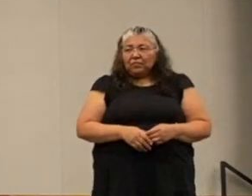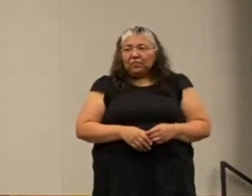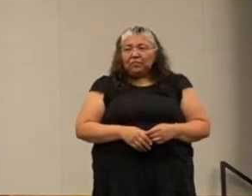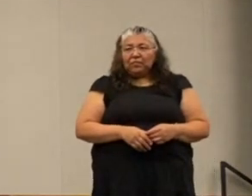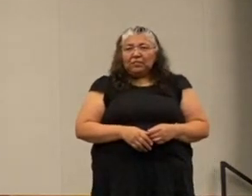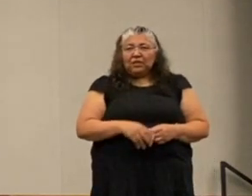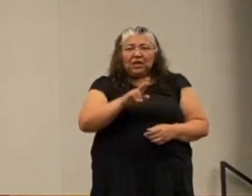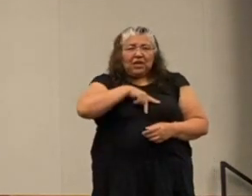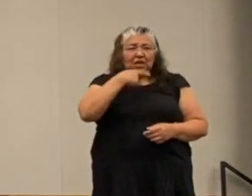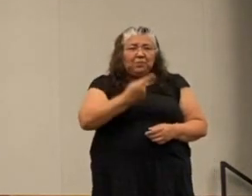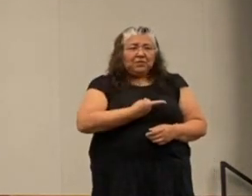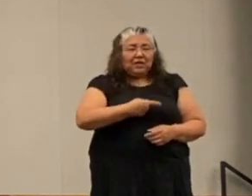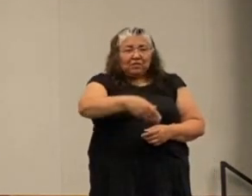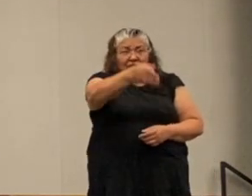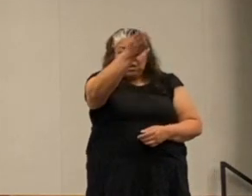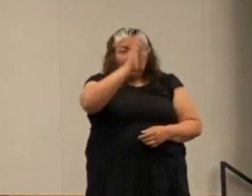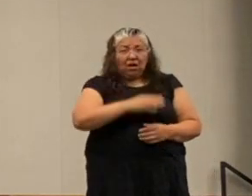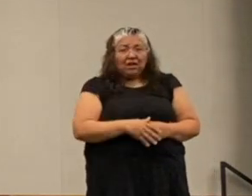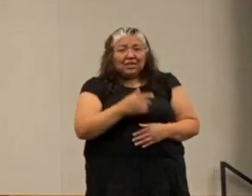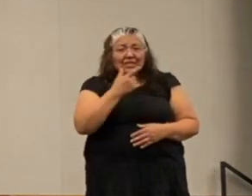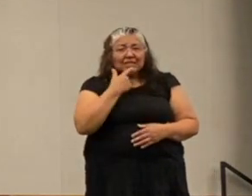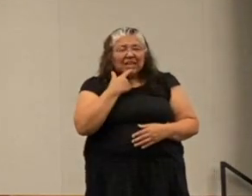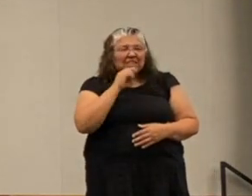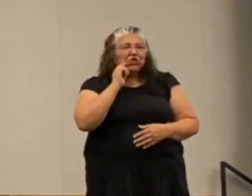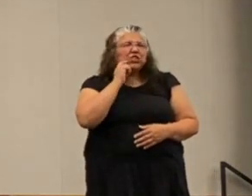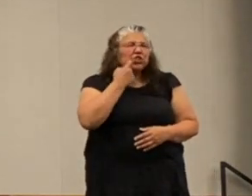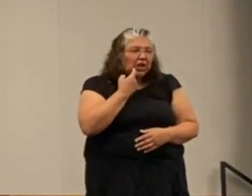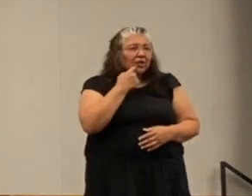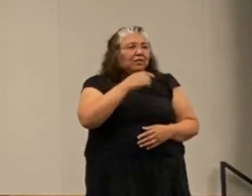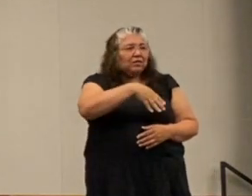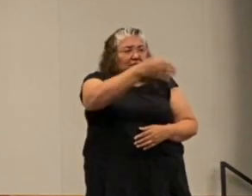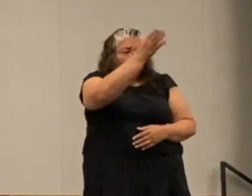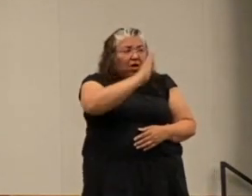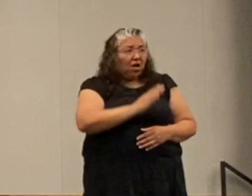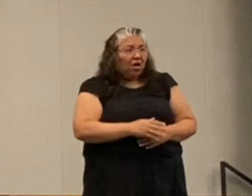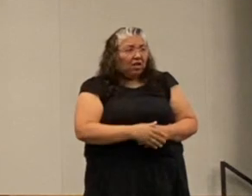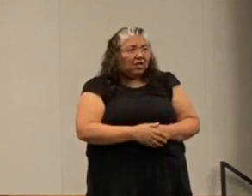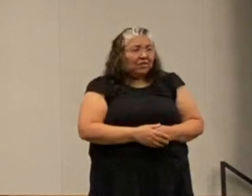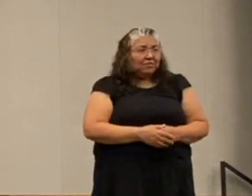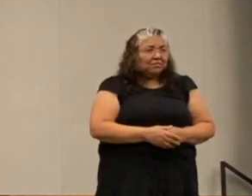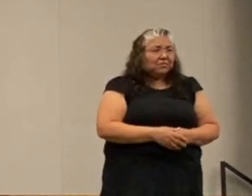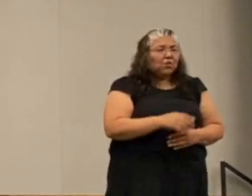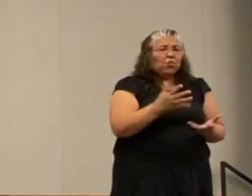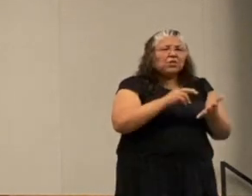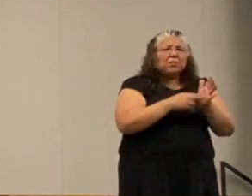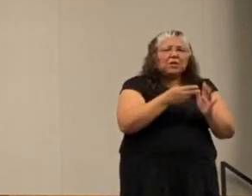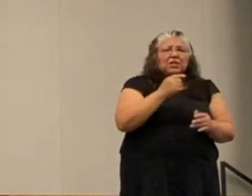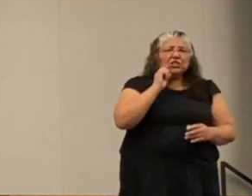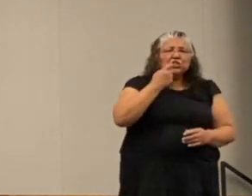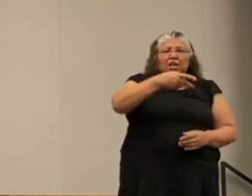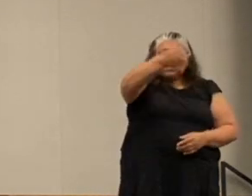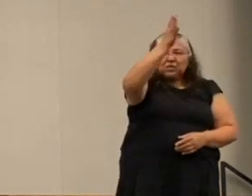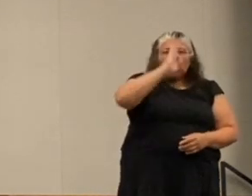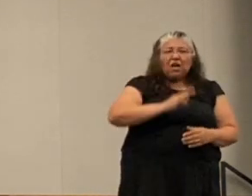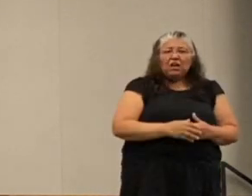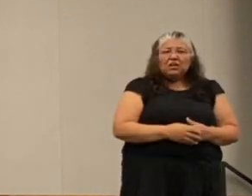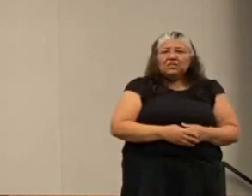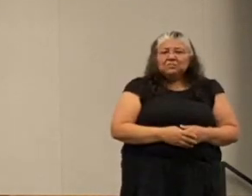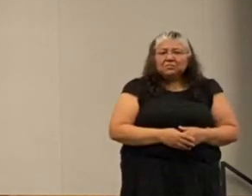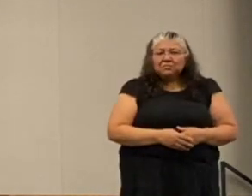It upsets God. It says he's a jealous God. What does that mean, a jealous God? What does that mean? It's like